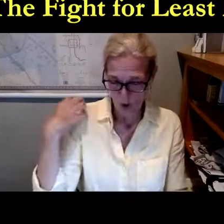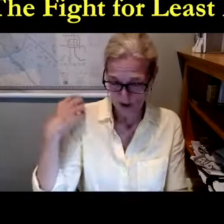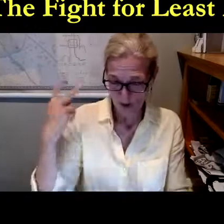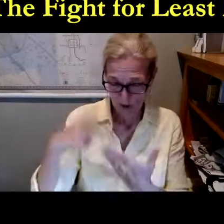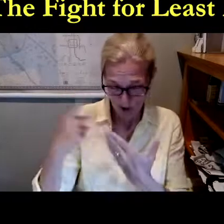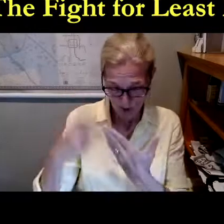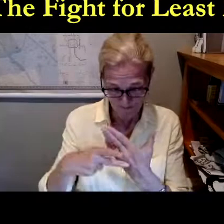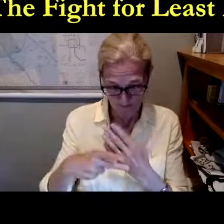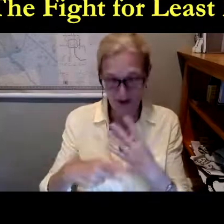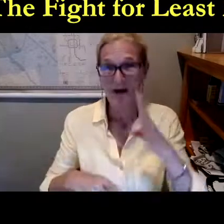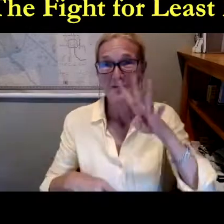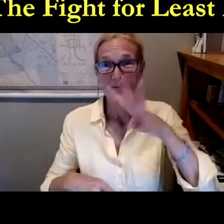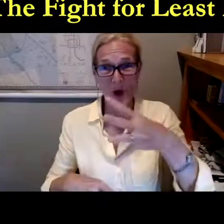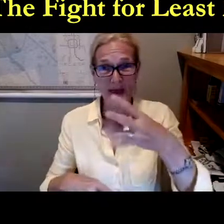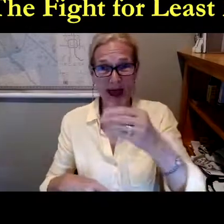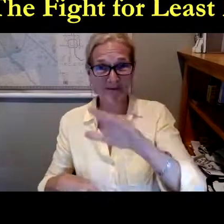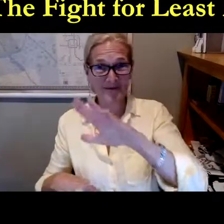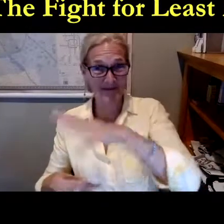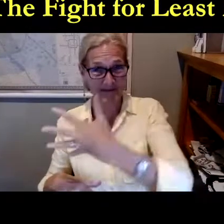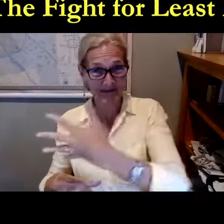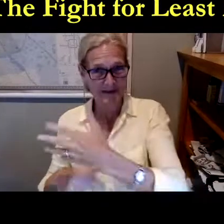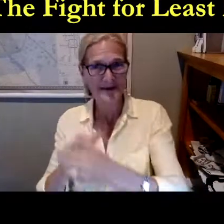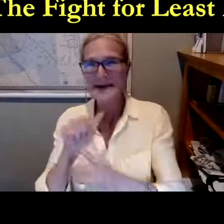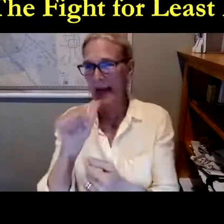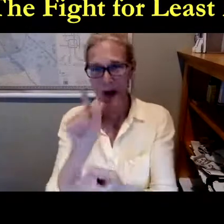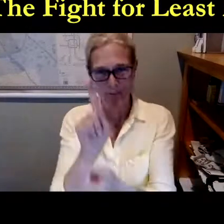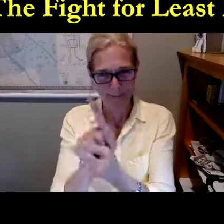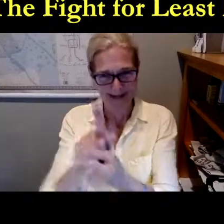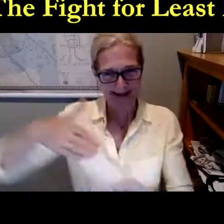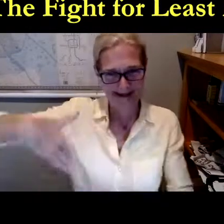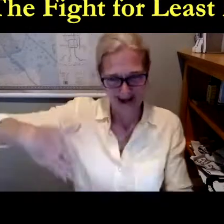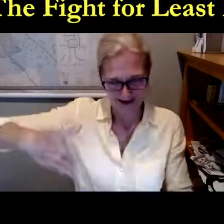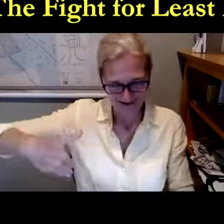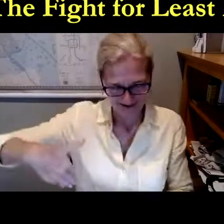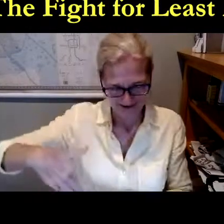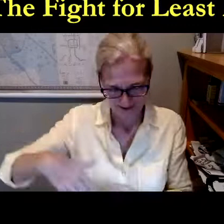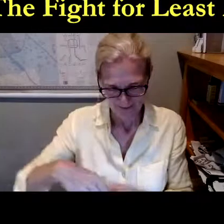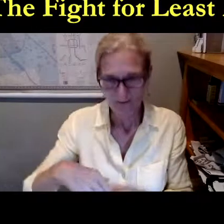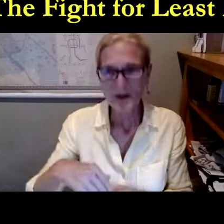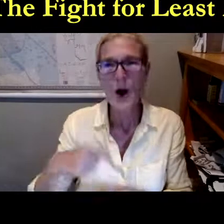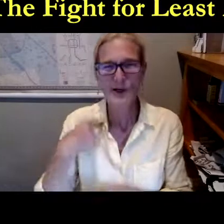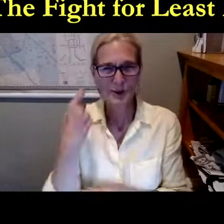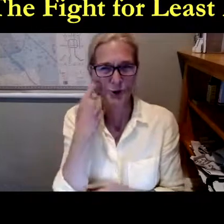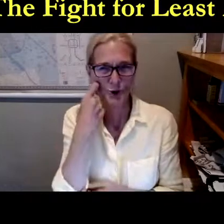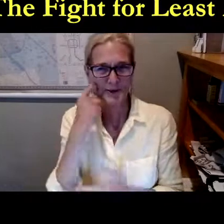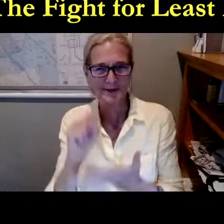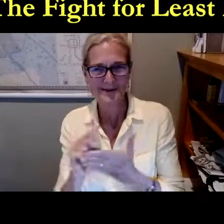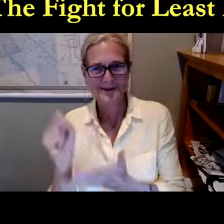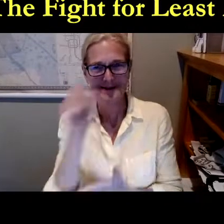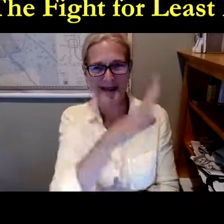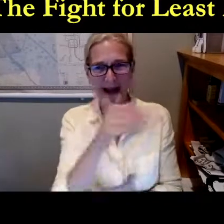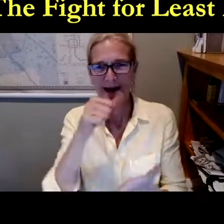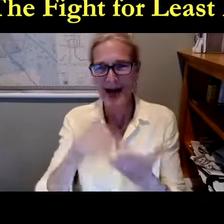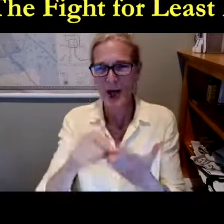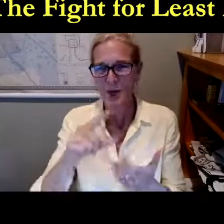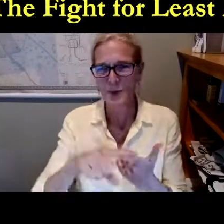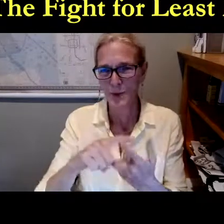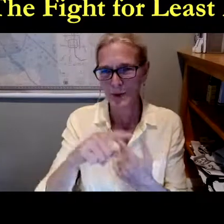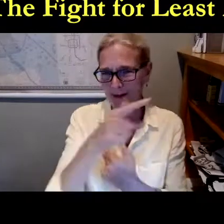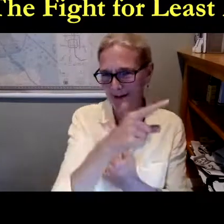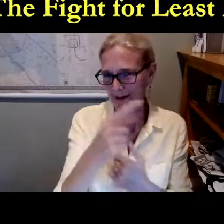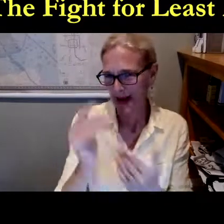3, set up a statewide coaching program. 4th and 5th haven't been met yet,